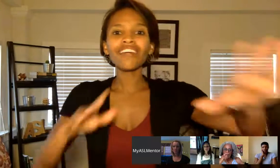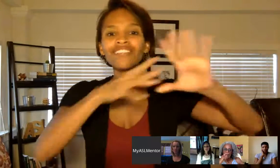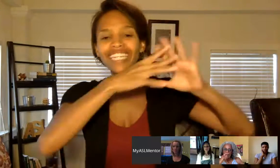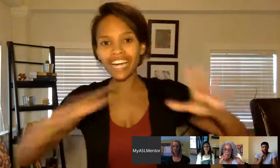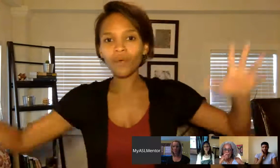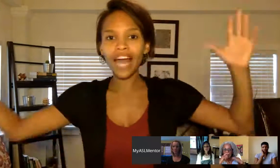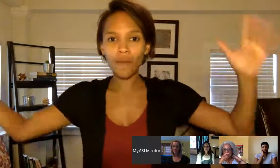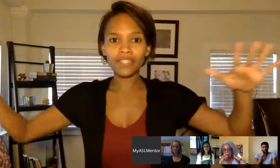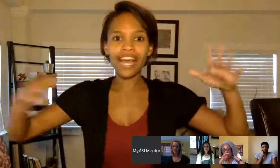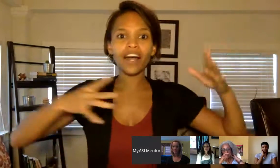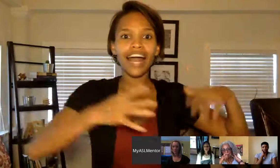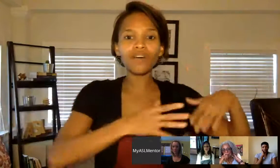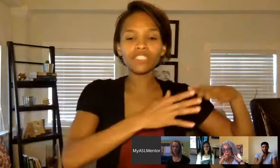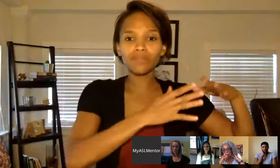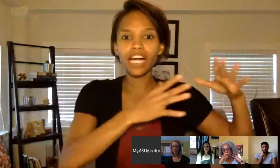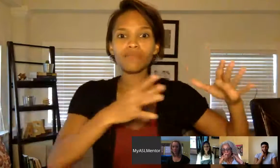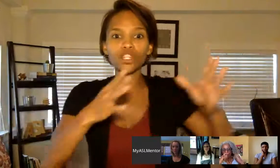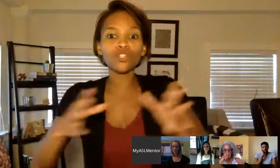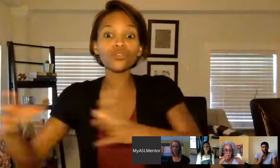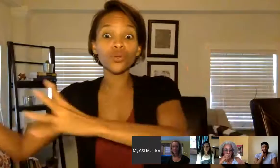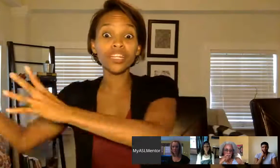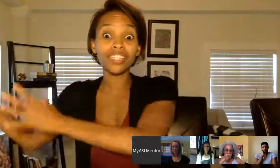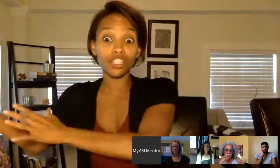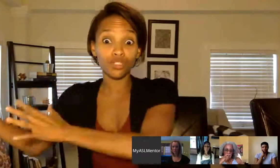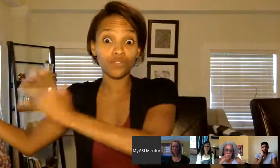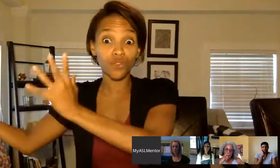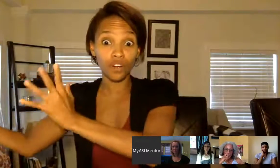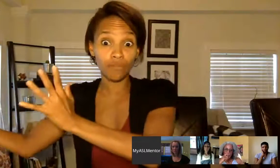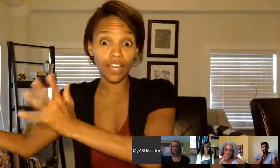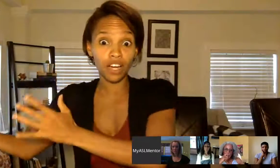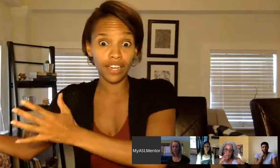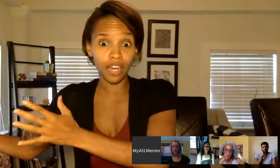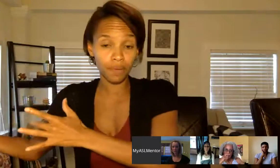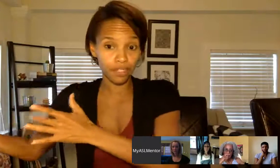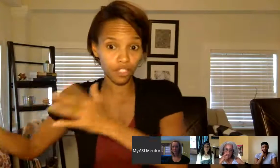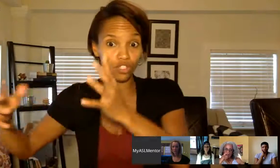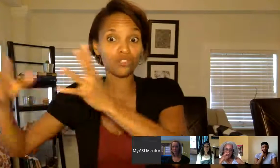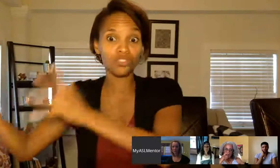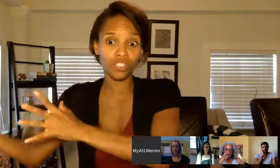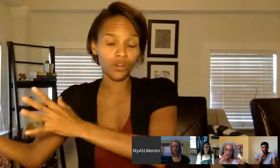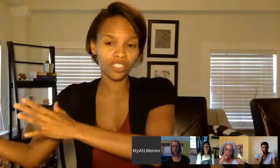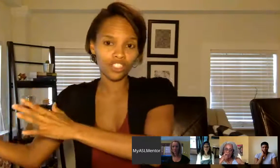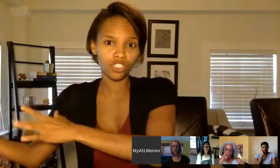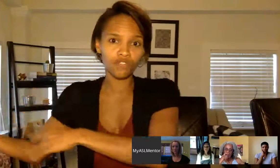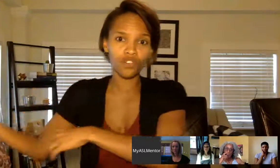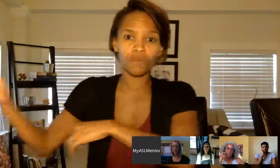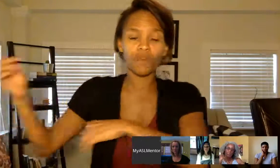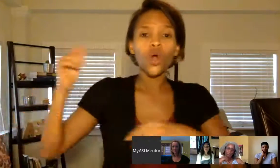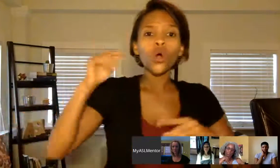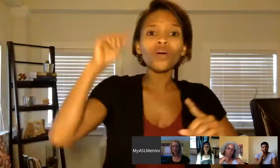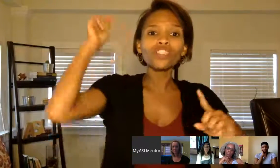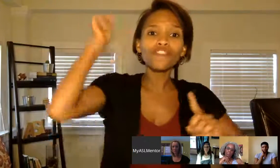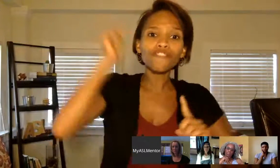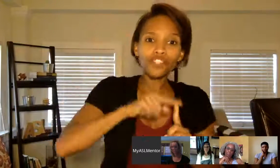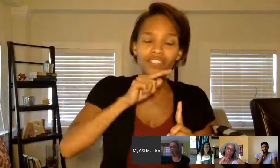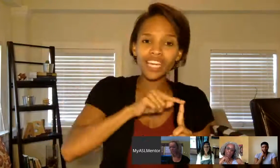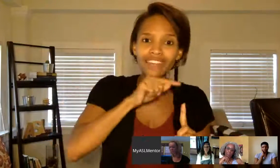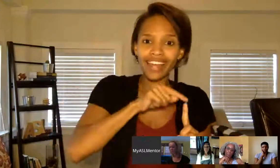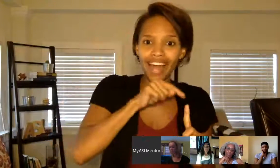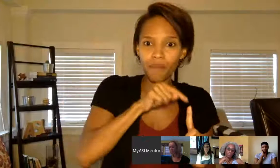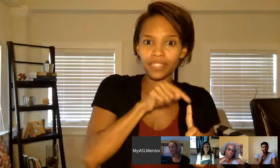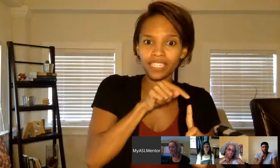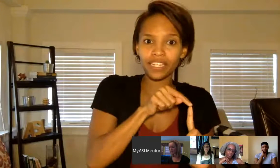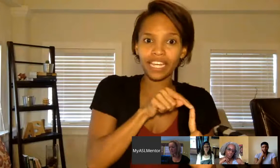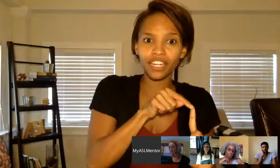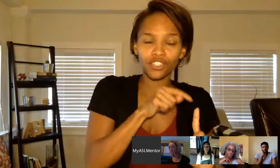She kind of lays out what happens, how sometimes huge organizations form, right, on campus. These huge organizations can form. What's the first thing